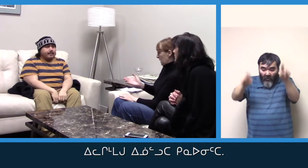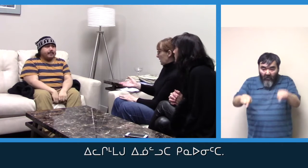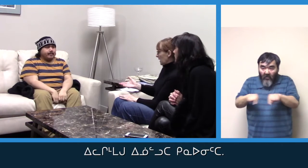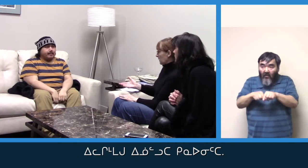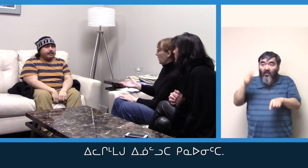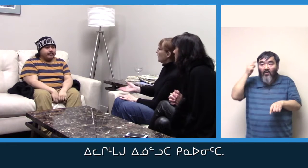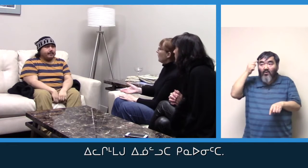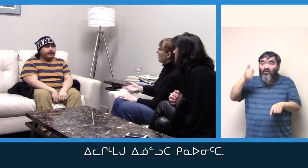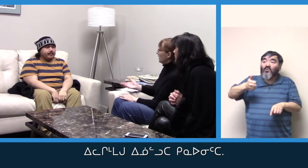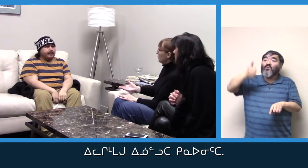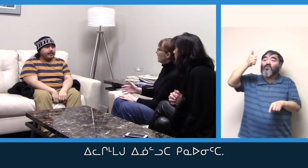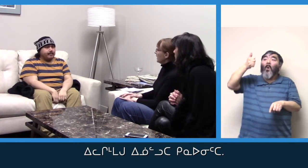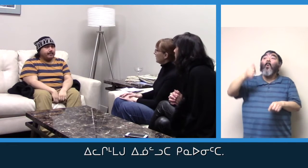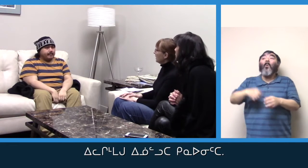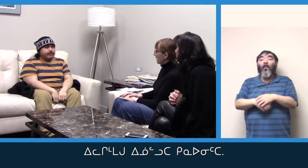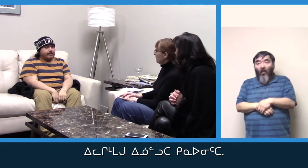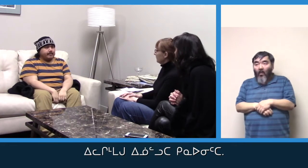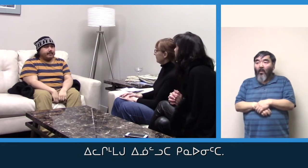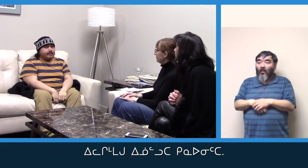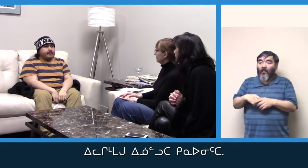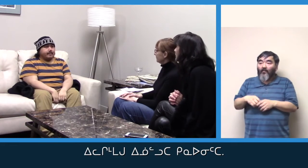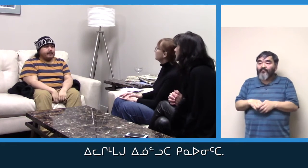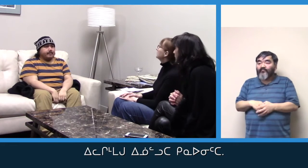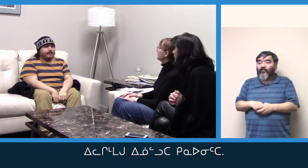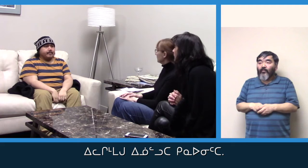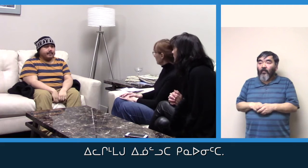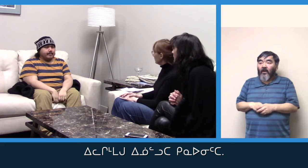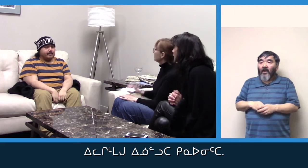And because that's part of our Inuit identity.